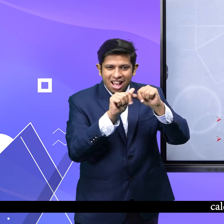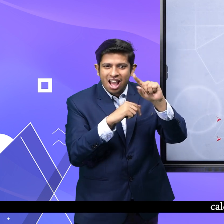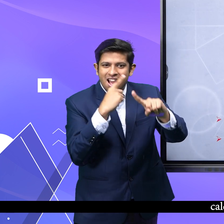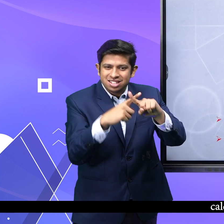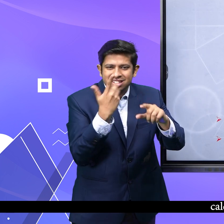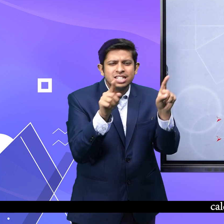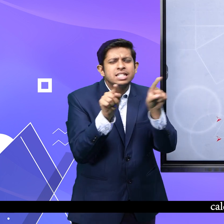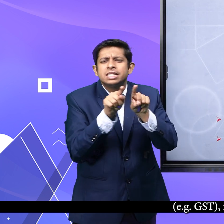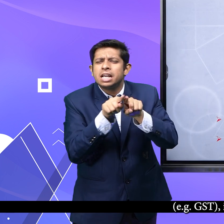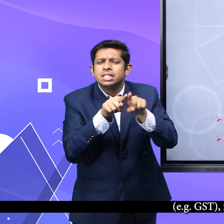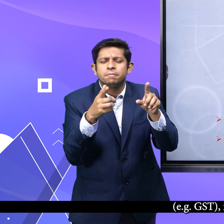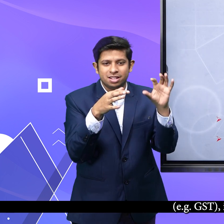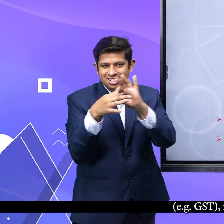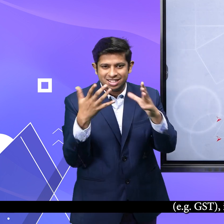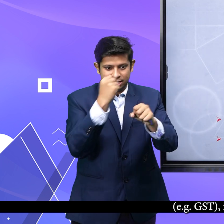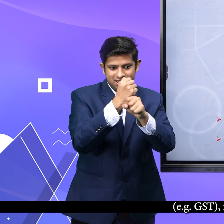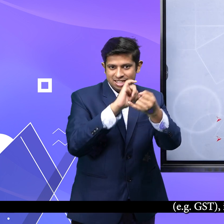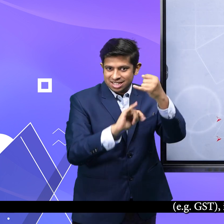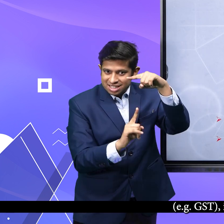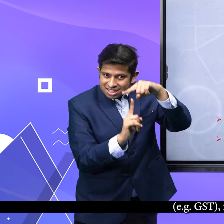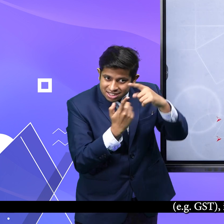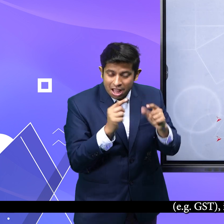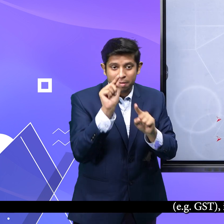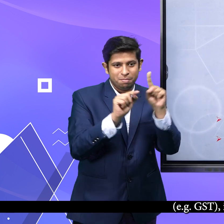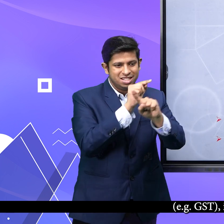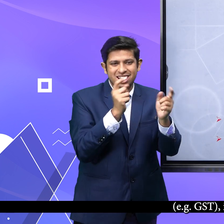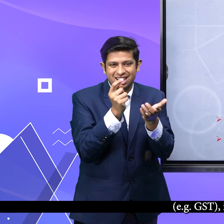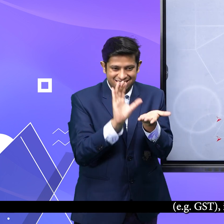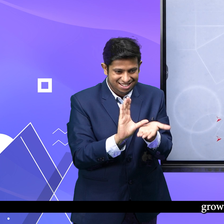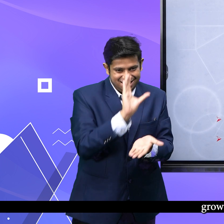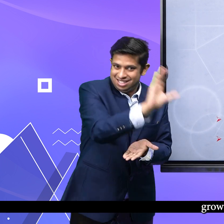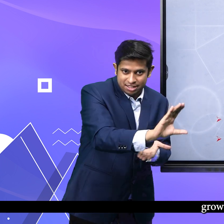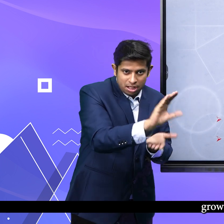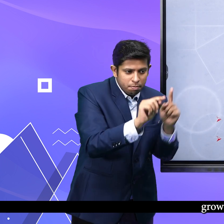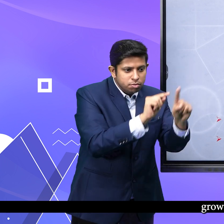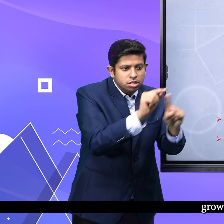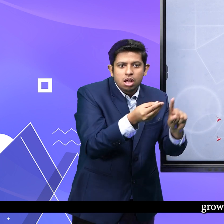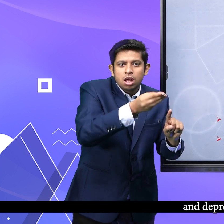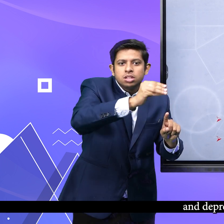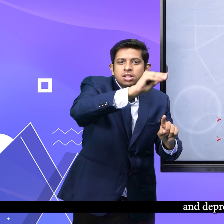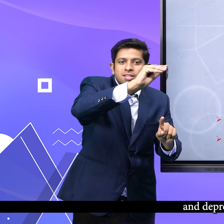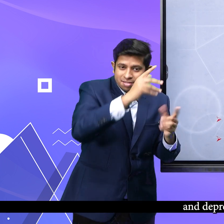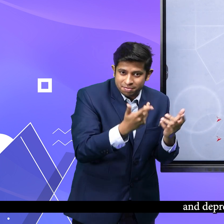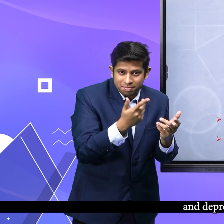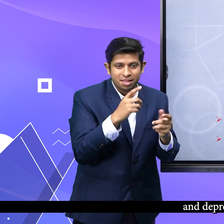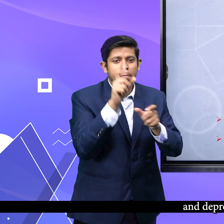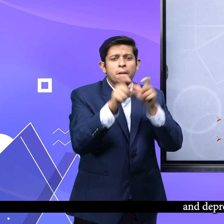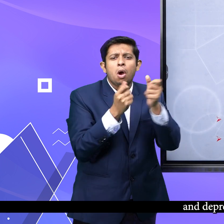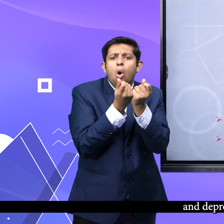calculation of tax, example GST, interest on investment, growth in population and depreciation of